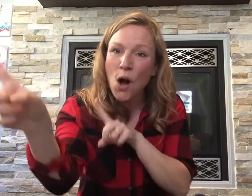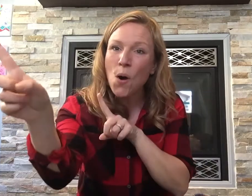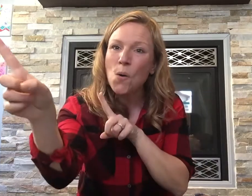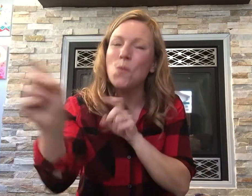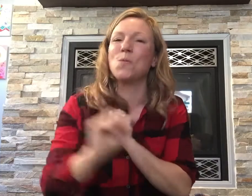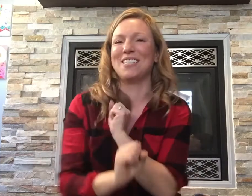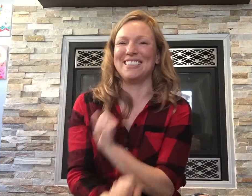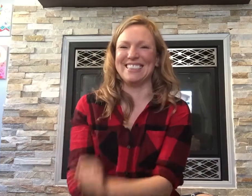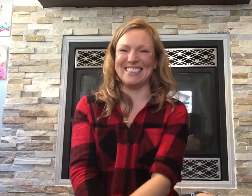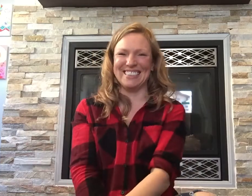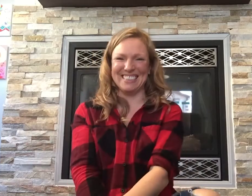Go!